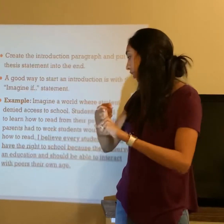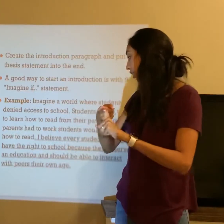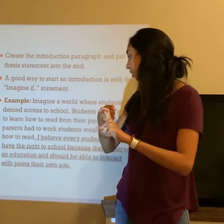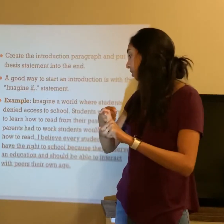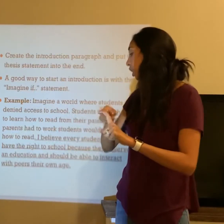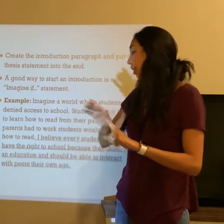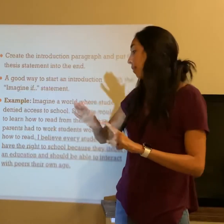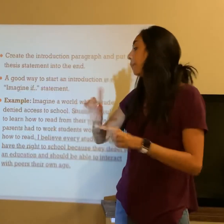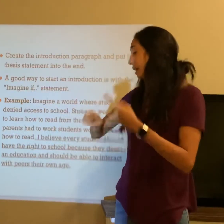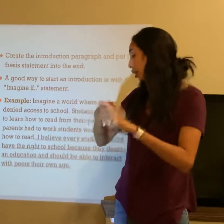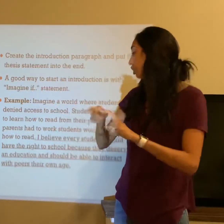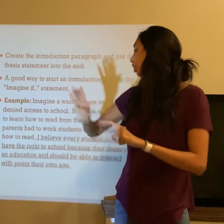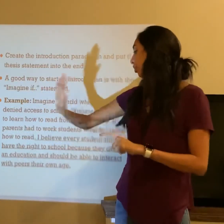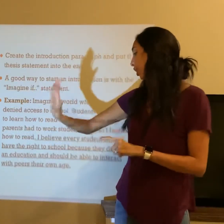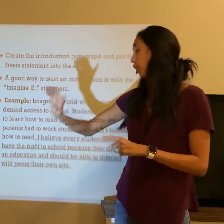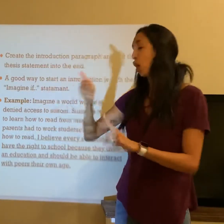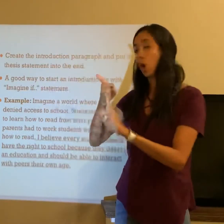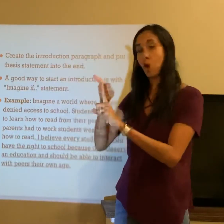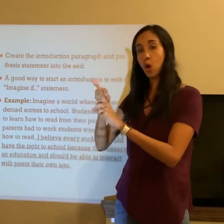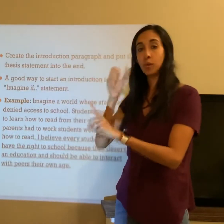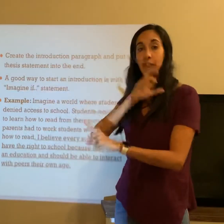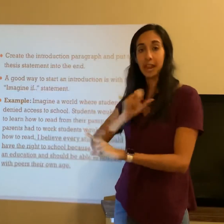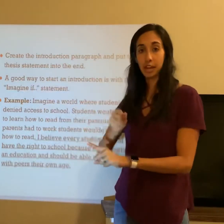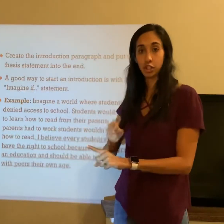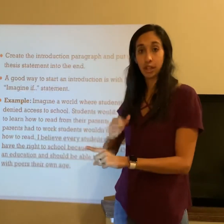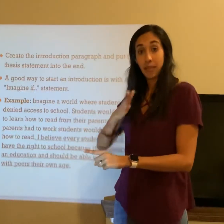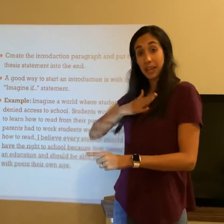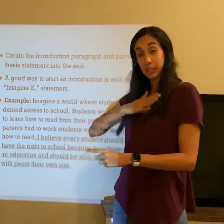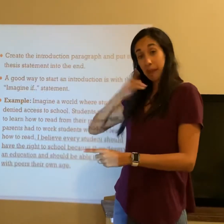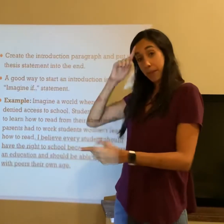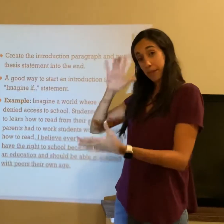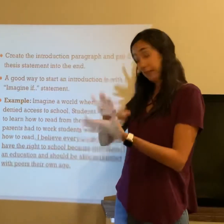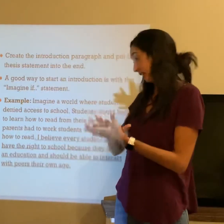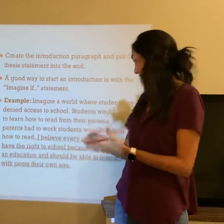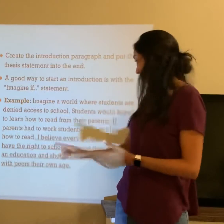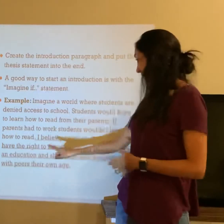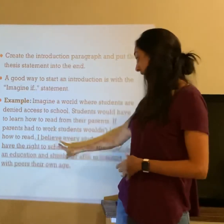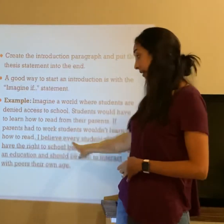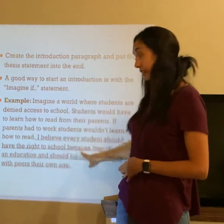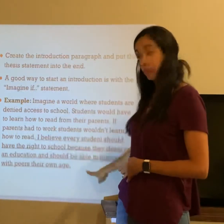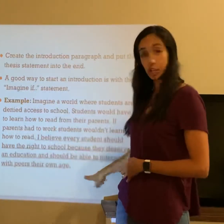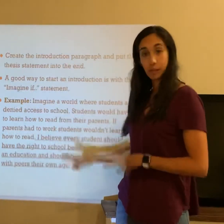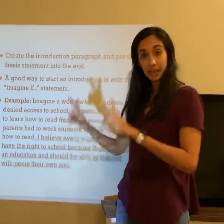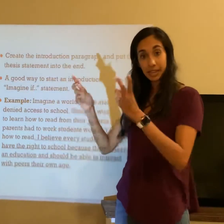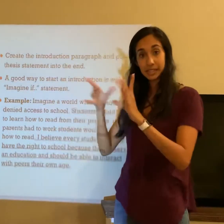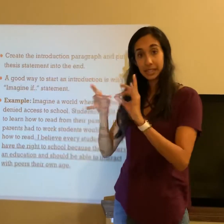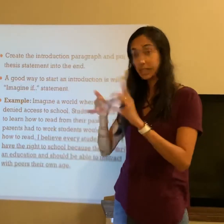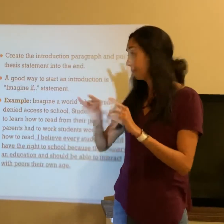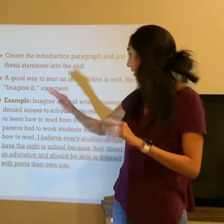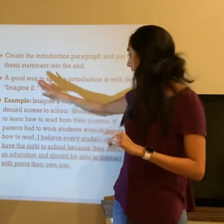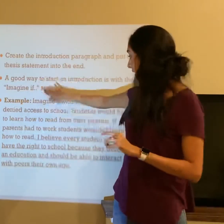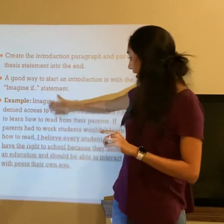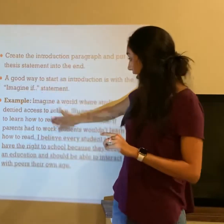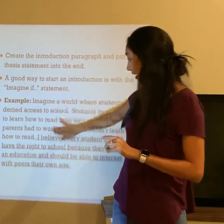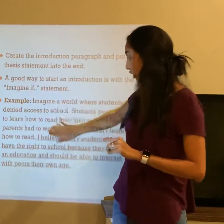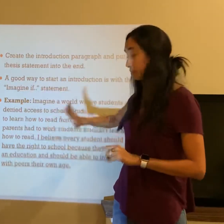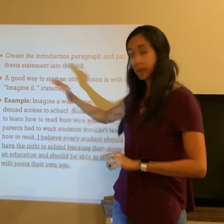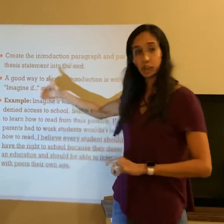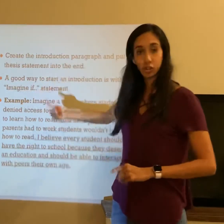peers their own age. That's my belief, okay? Here's my thesis statement. Here's my